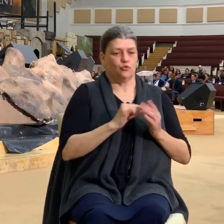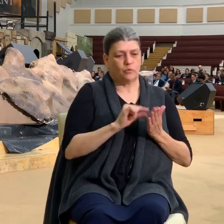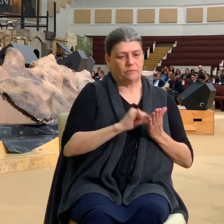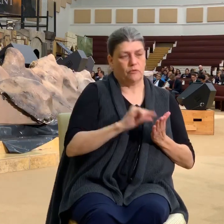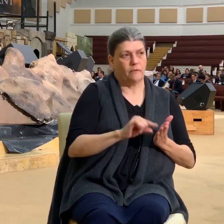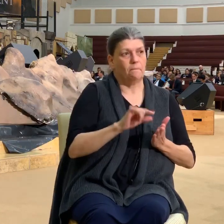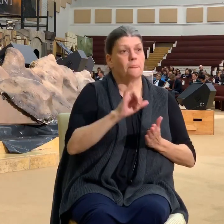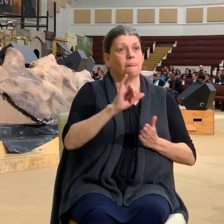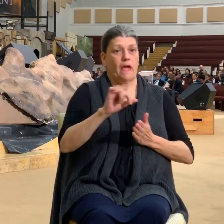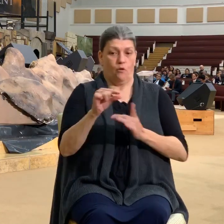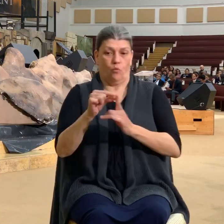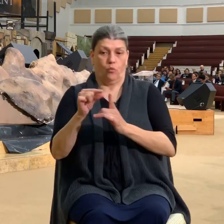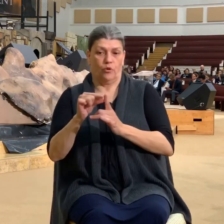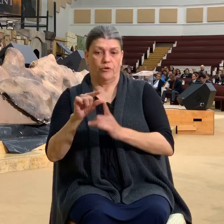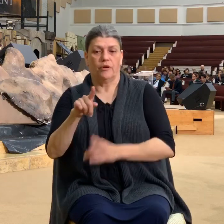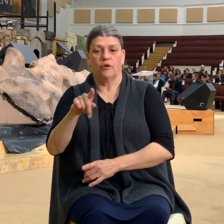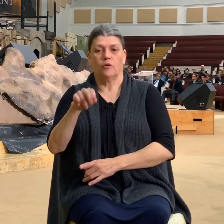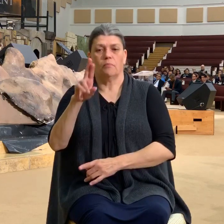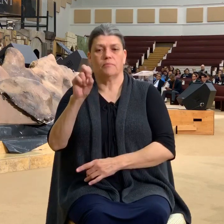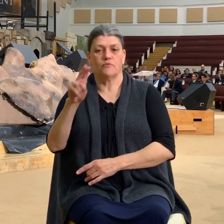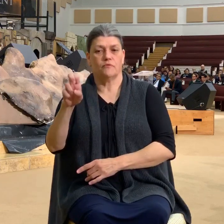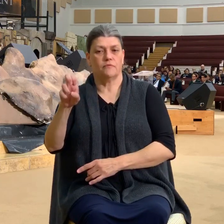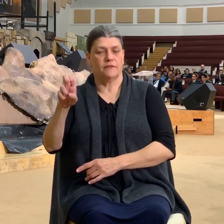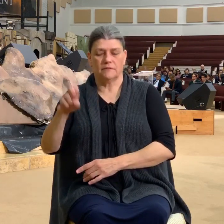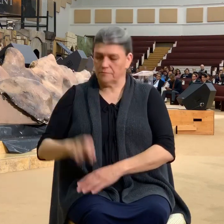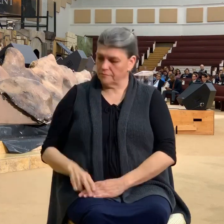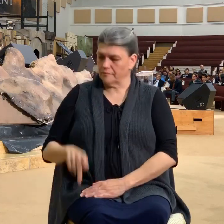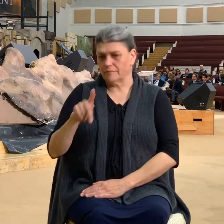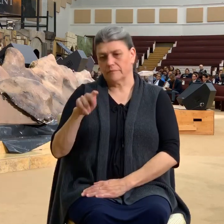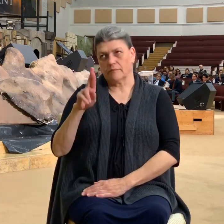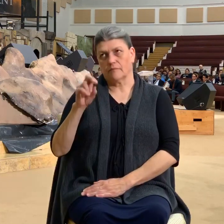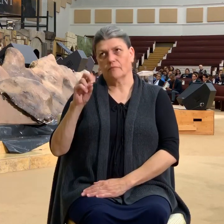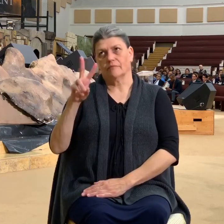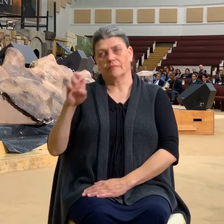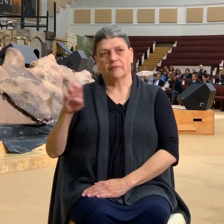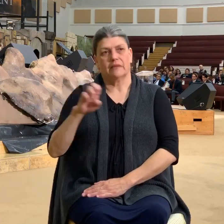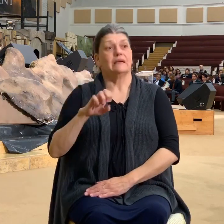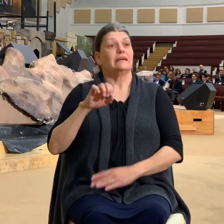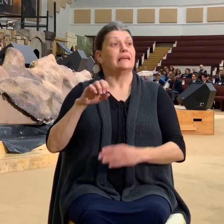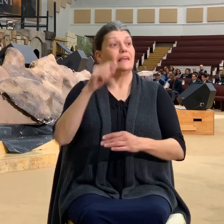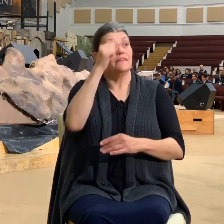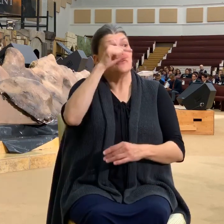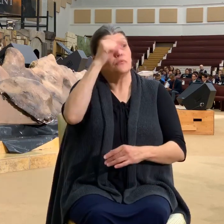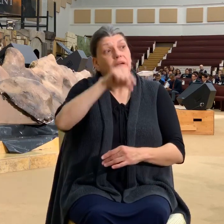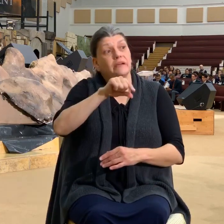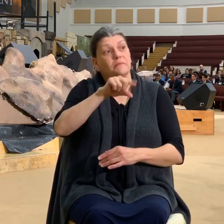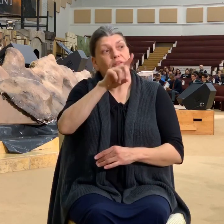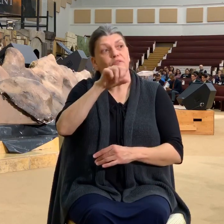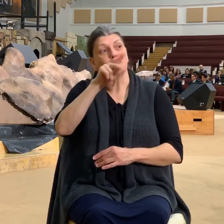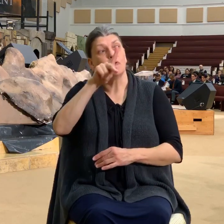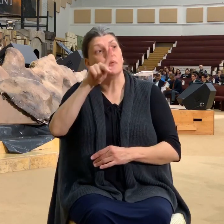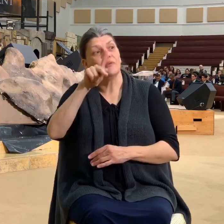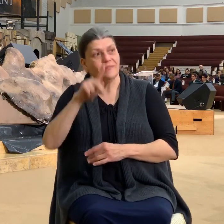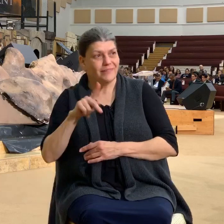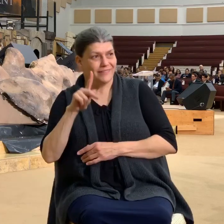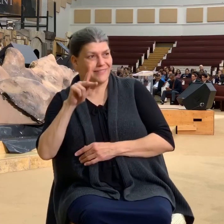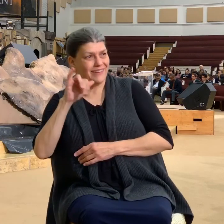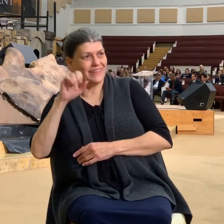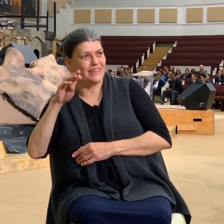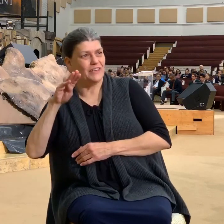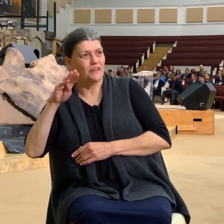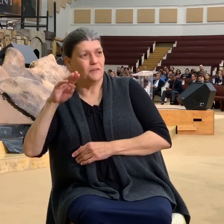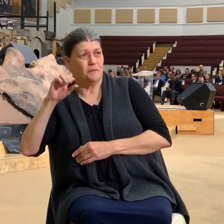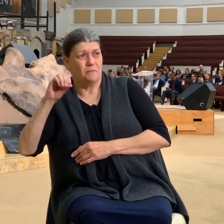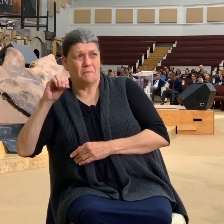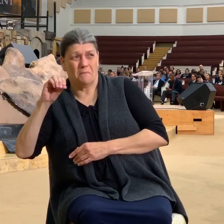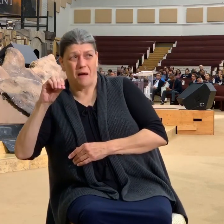That word prove is in the Greek, dokimazo, which literally means, listen to this